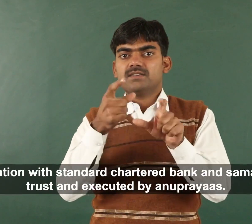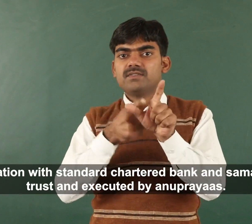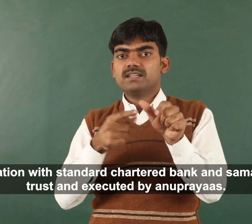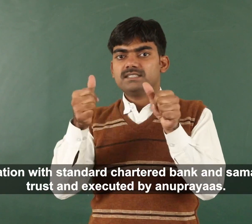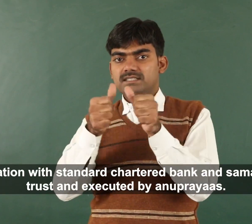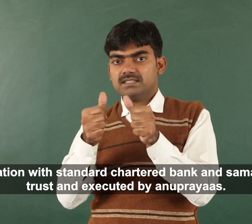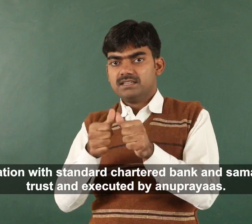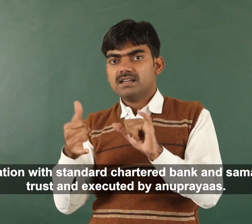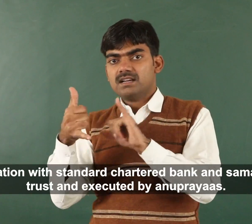The